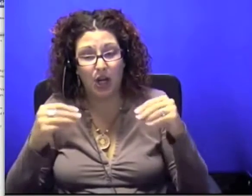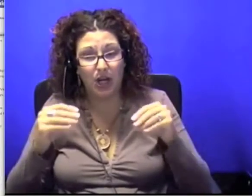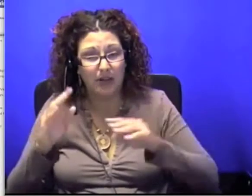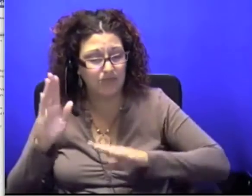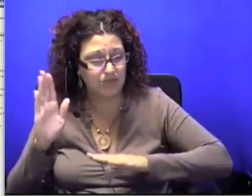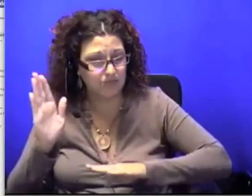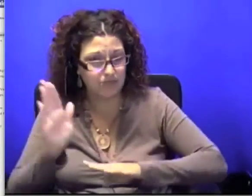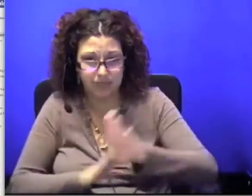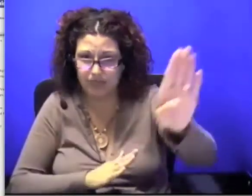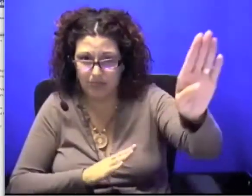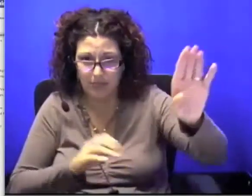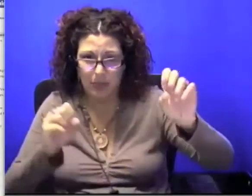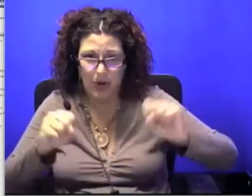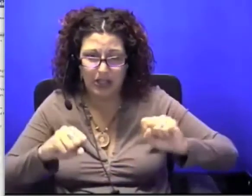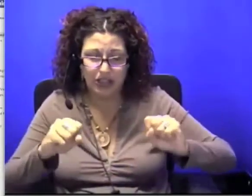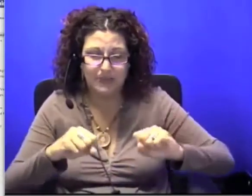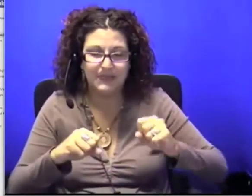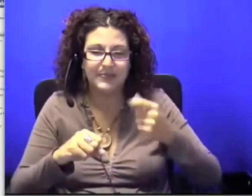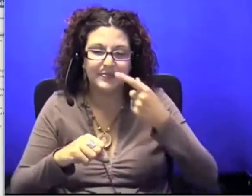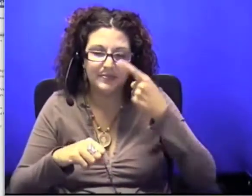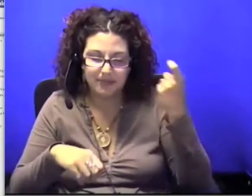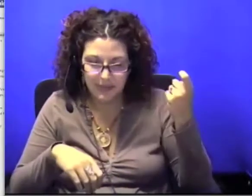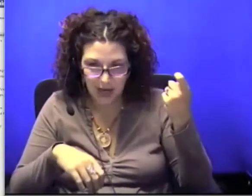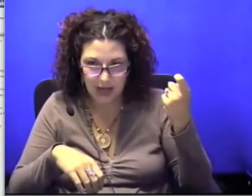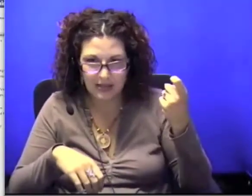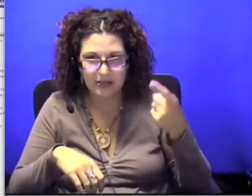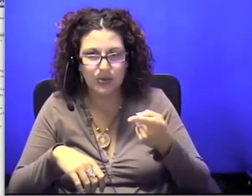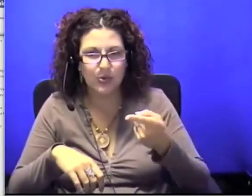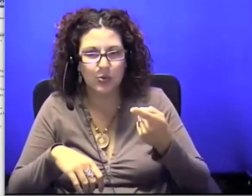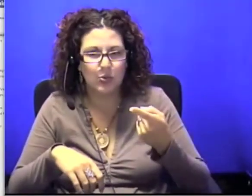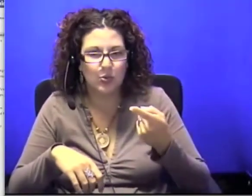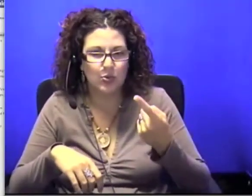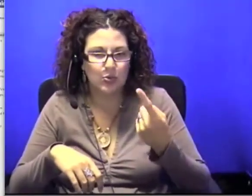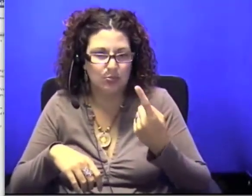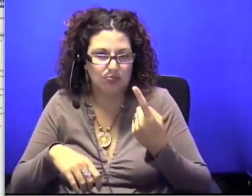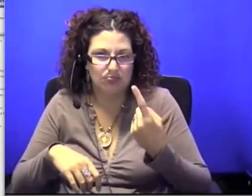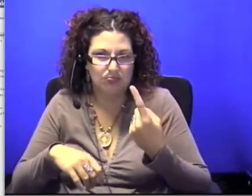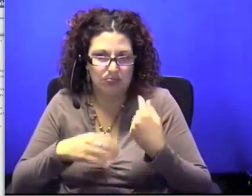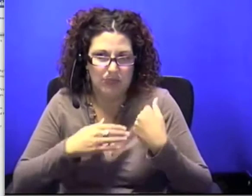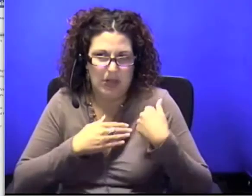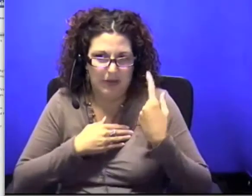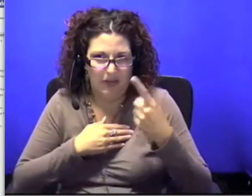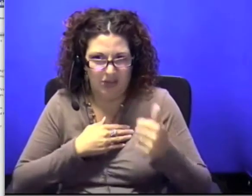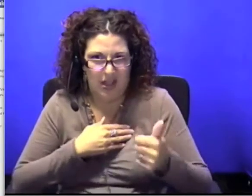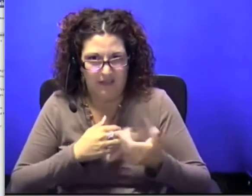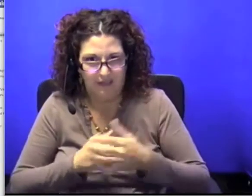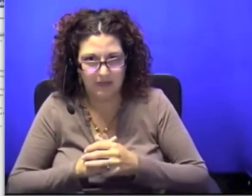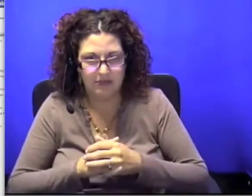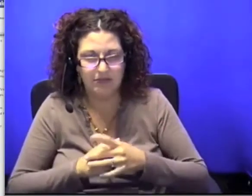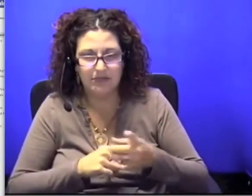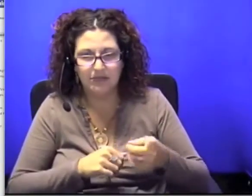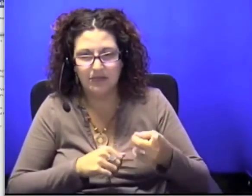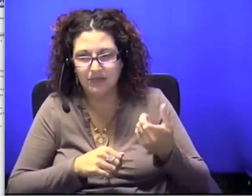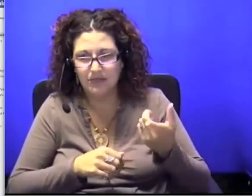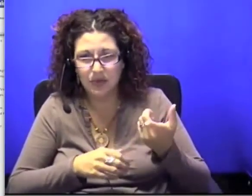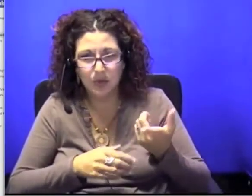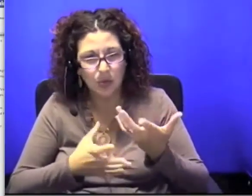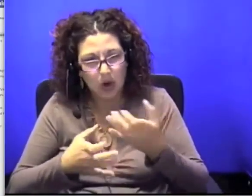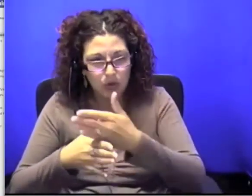such a huge potential is because you only need to wear one hat, and that hat is sharing